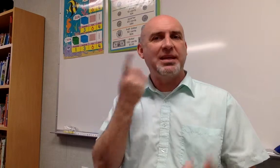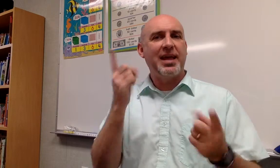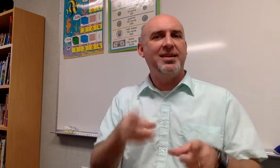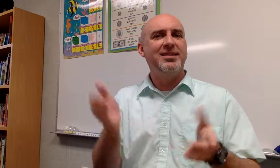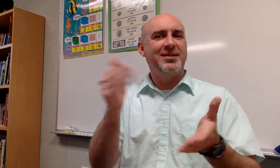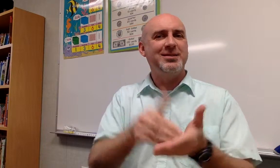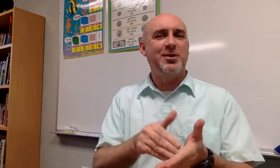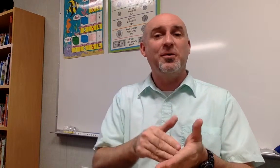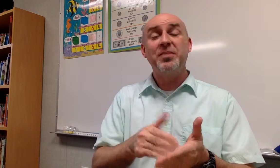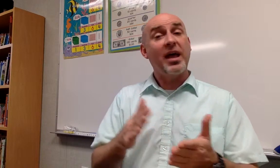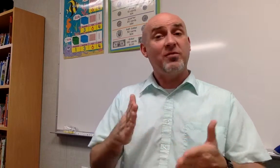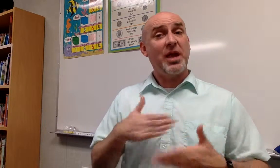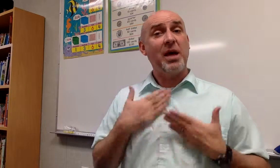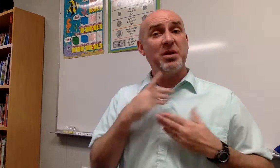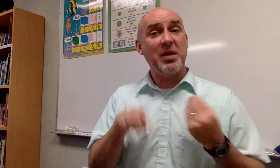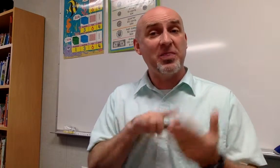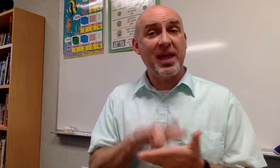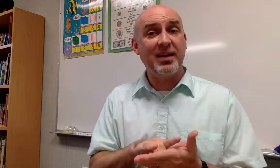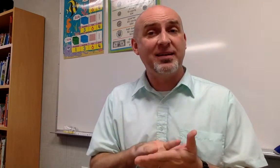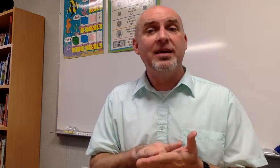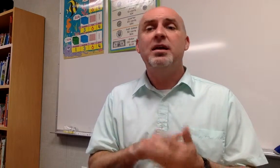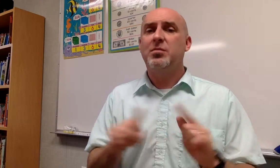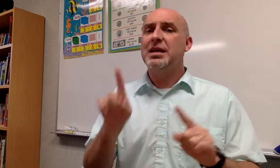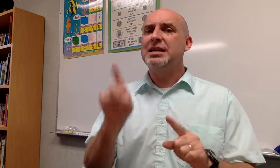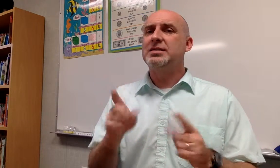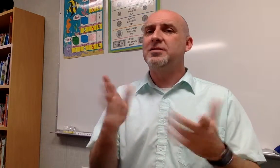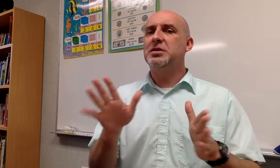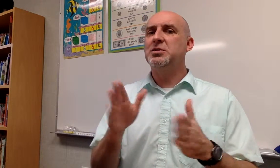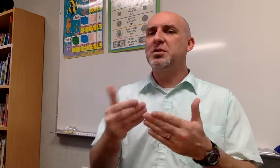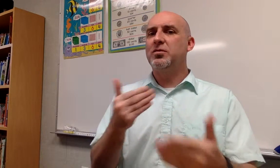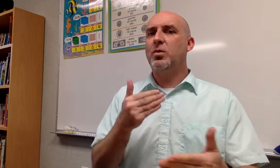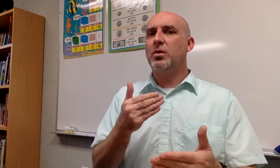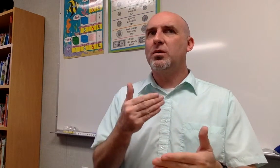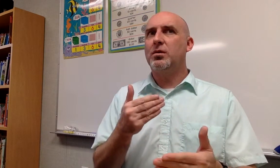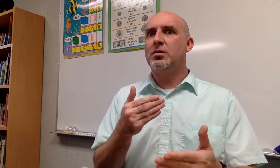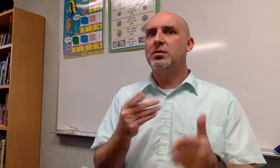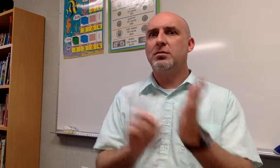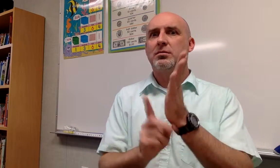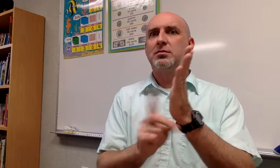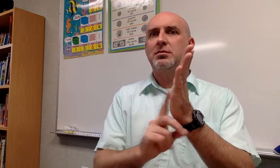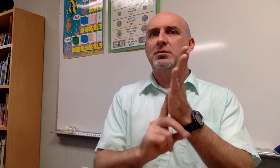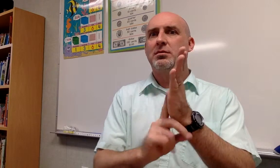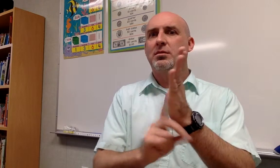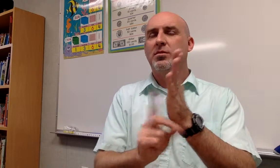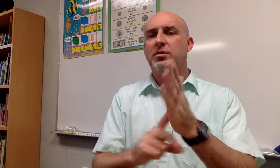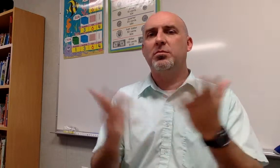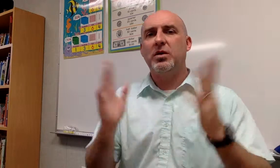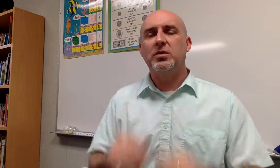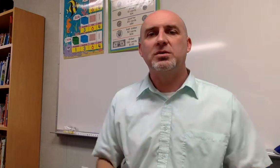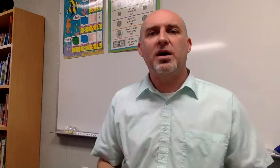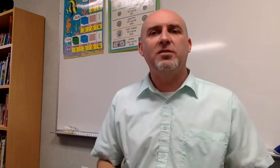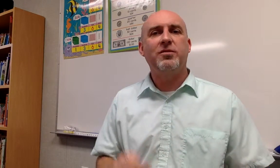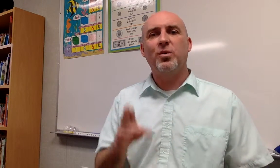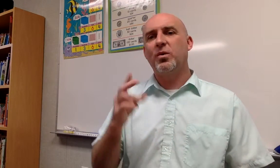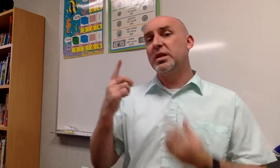again. So I'm very happy about that, but I need to finish before the bell goes off or they